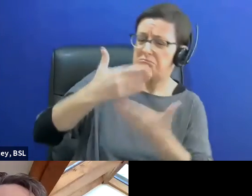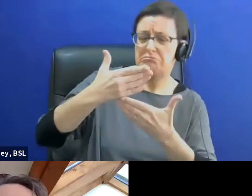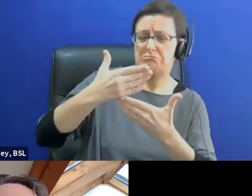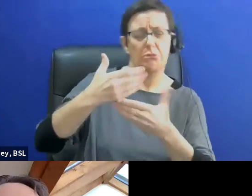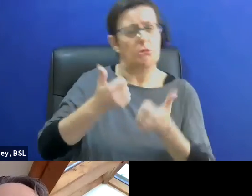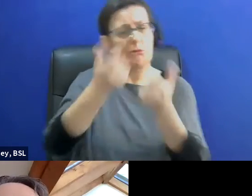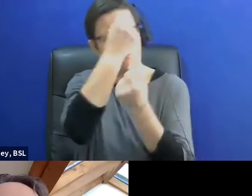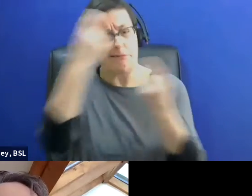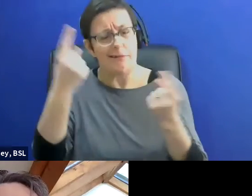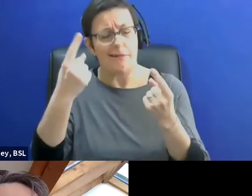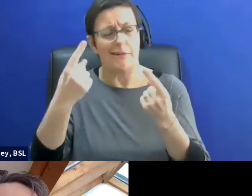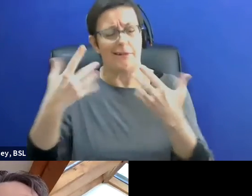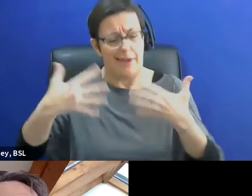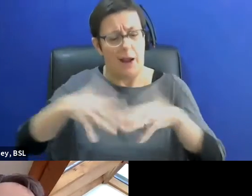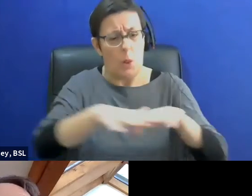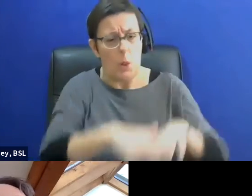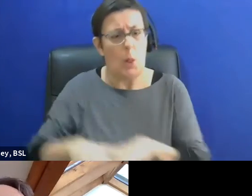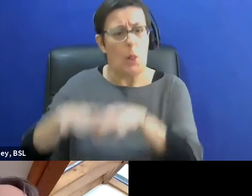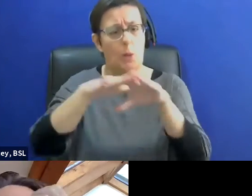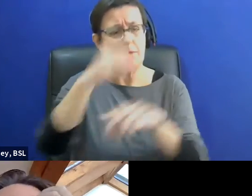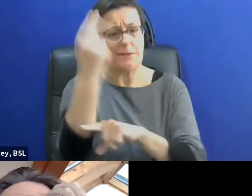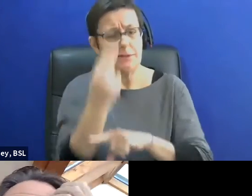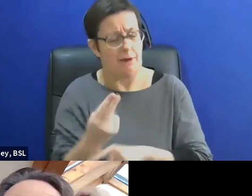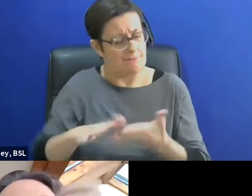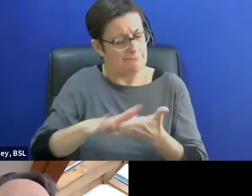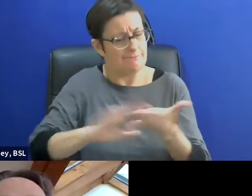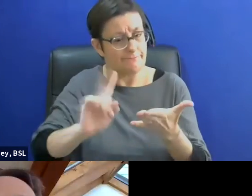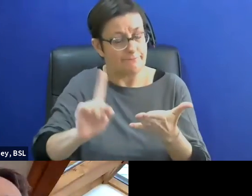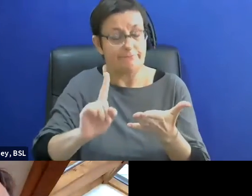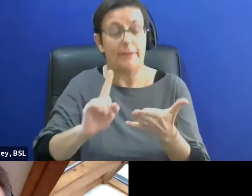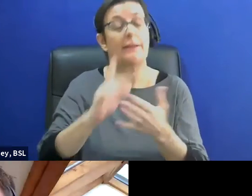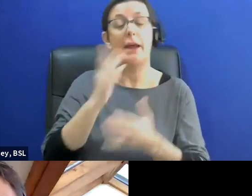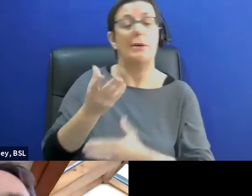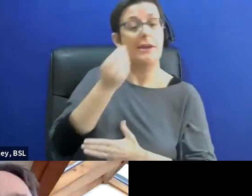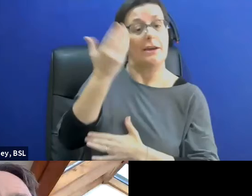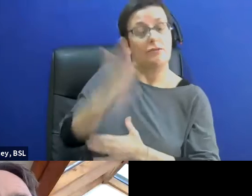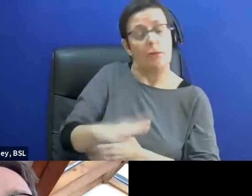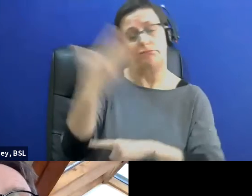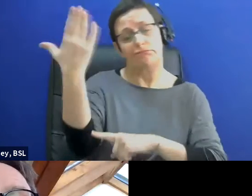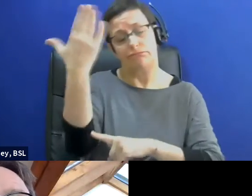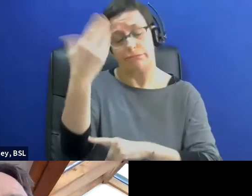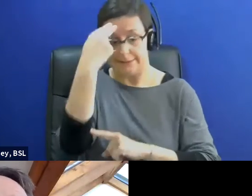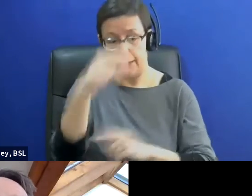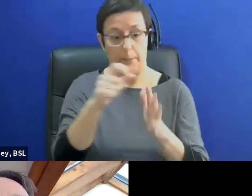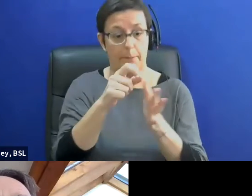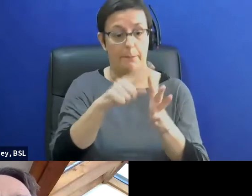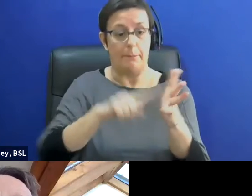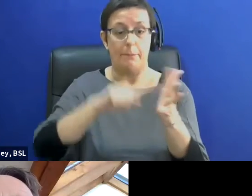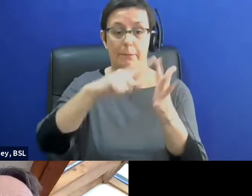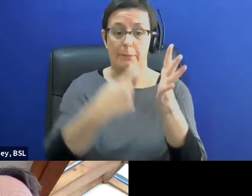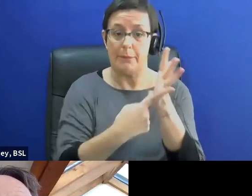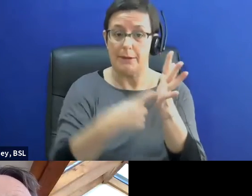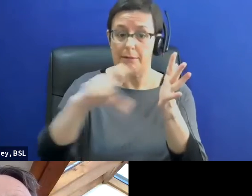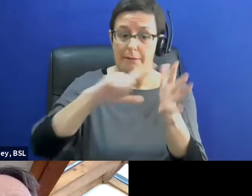So we're now going to be moving on to hearing from Peter Carr. So Peter, I shall hand across to you and let you introduce yourself and a little bit about your experience